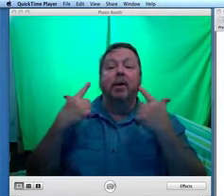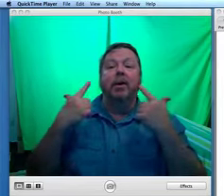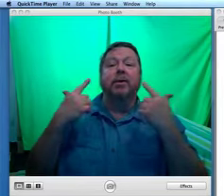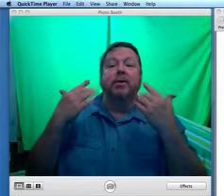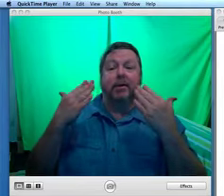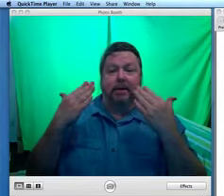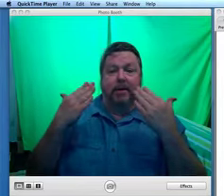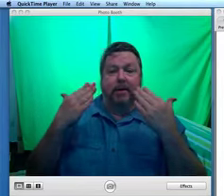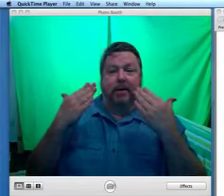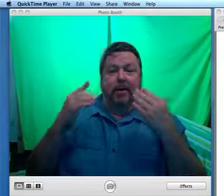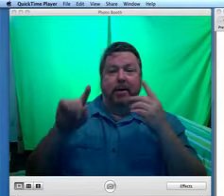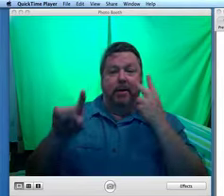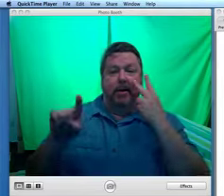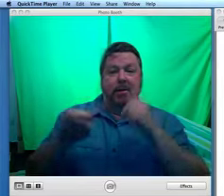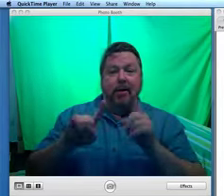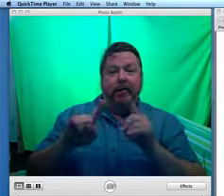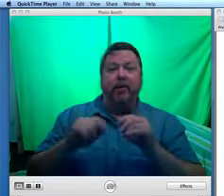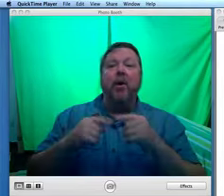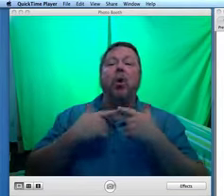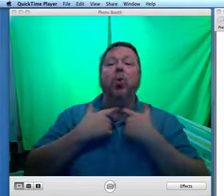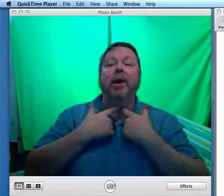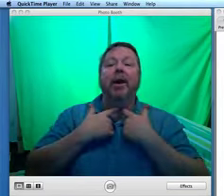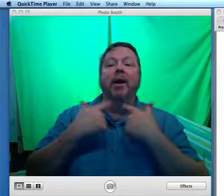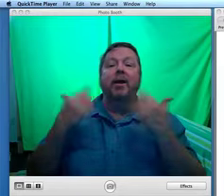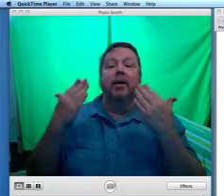Wilt. See the difference?